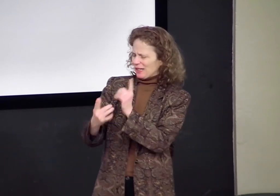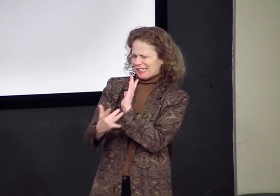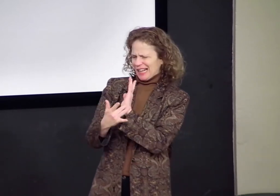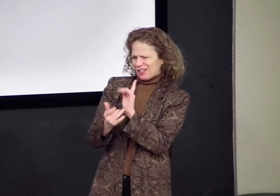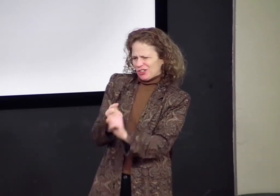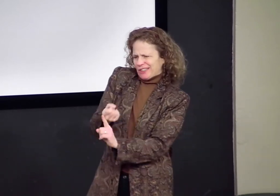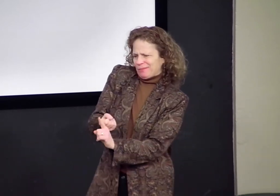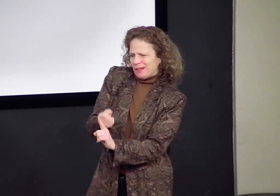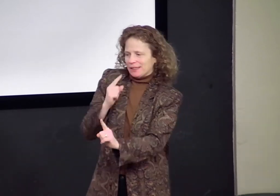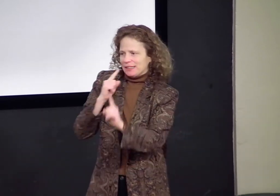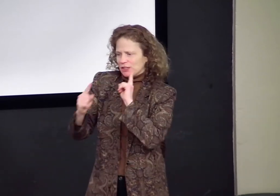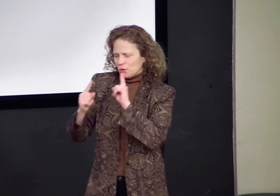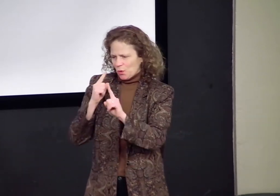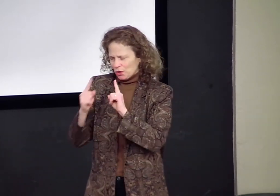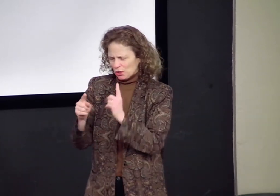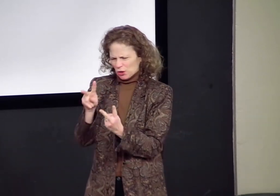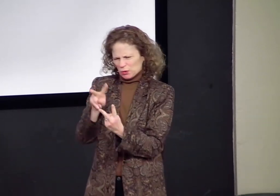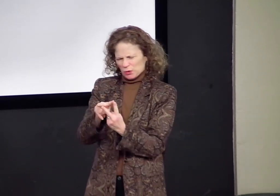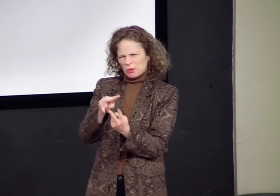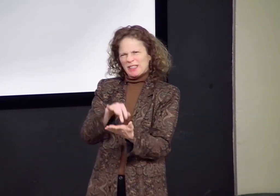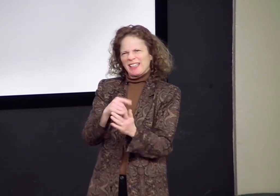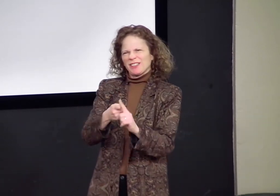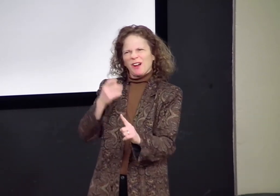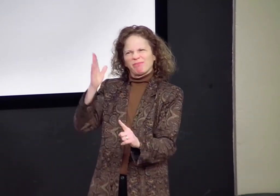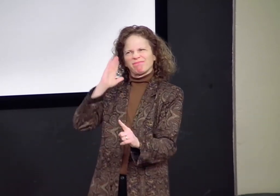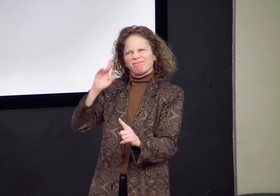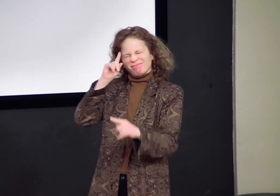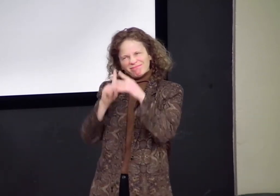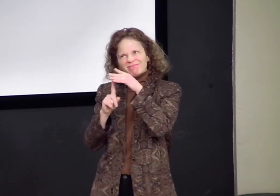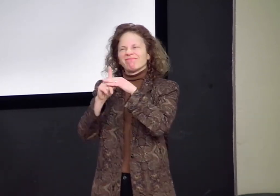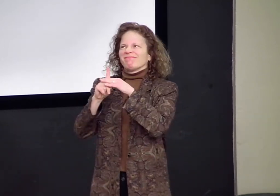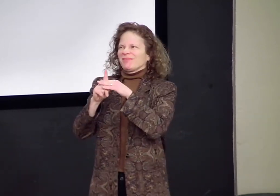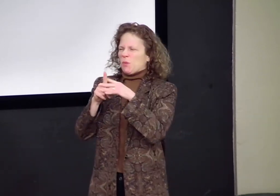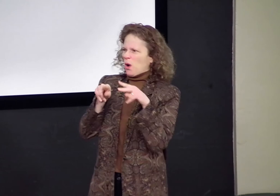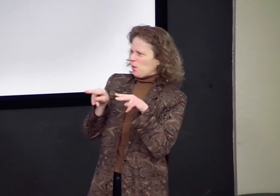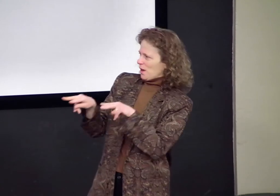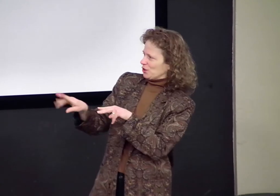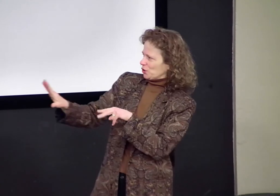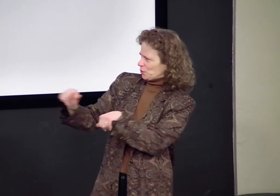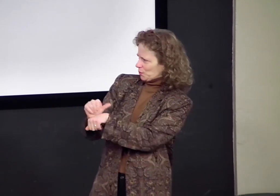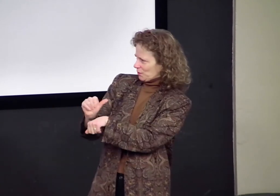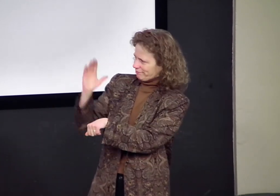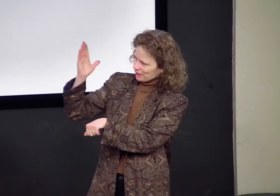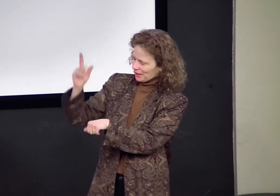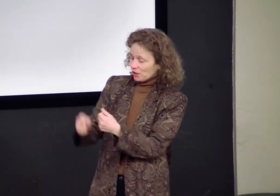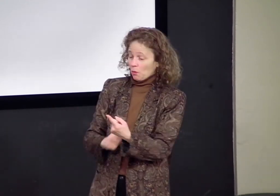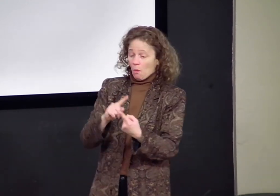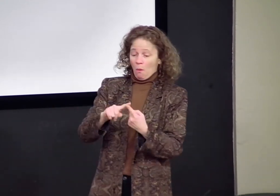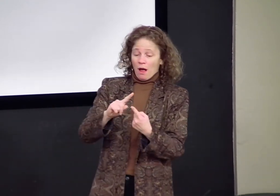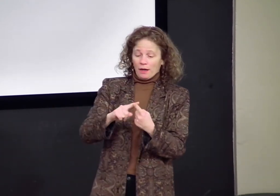findings about technology impacts and how that plays a part on the interpreted interactions. And so that's what I was